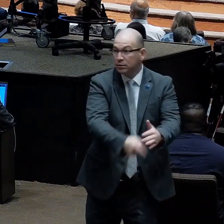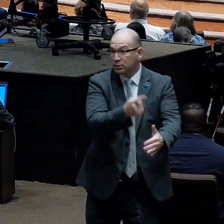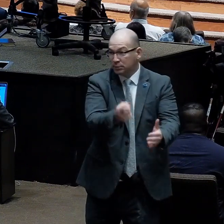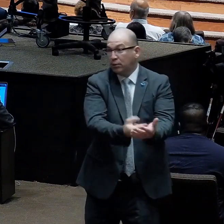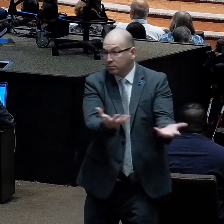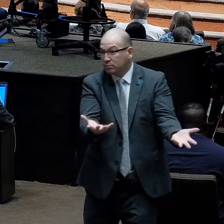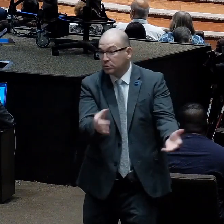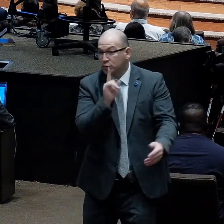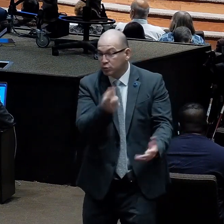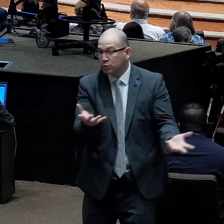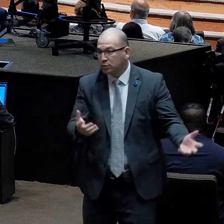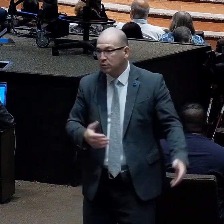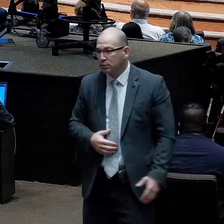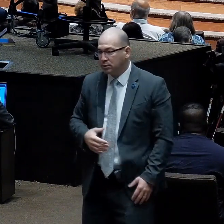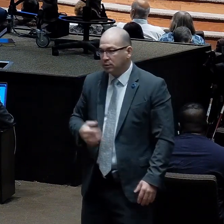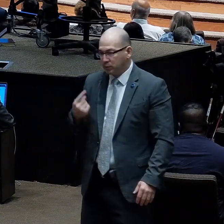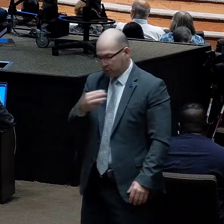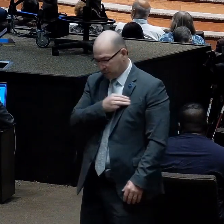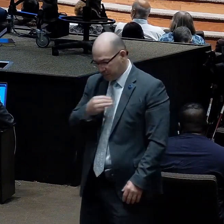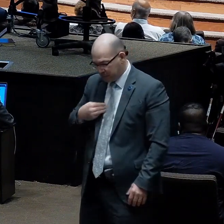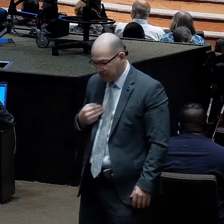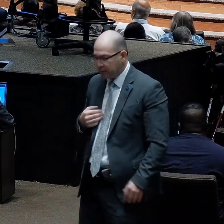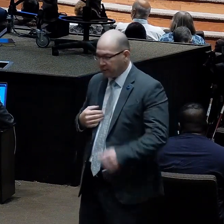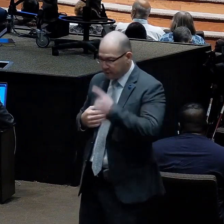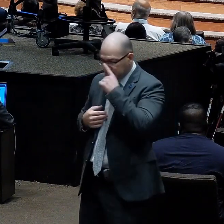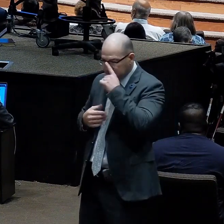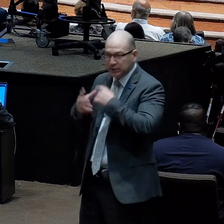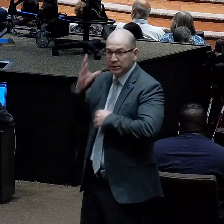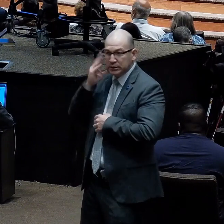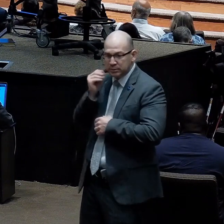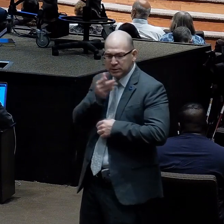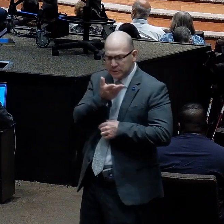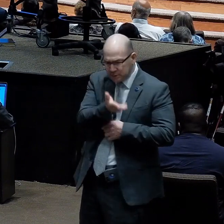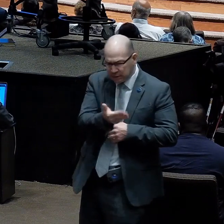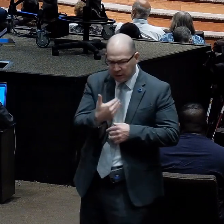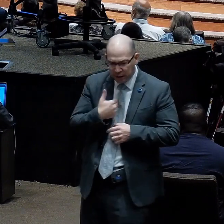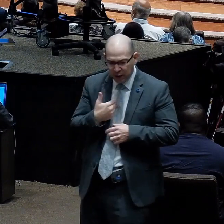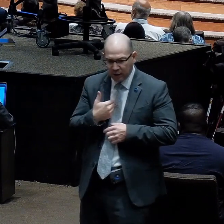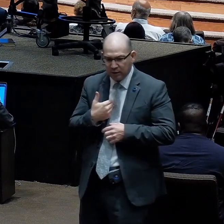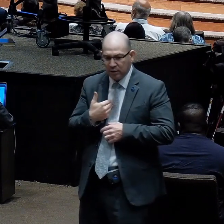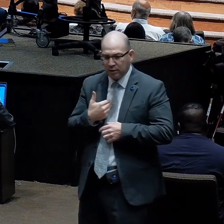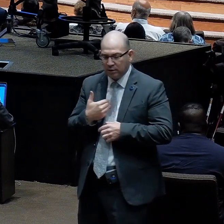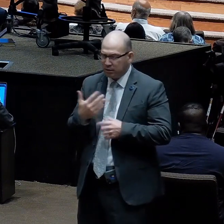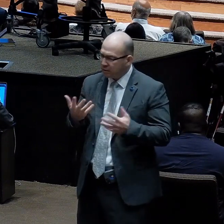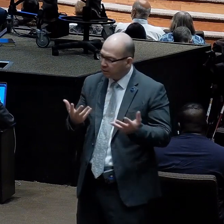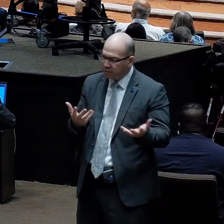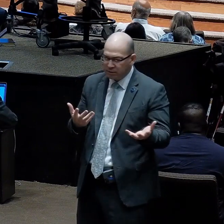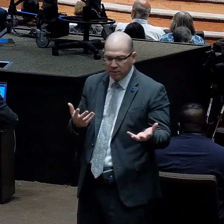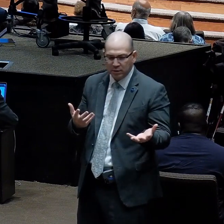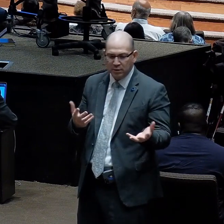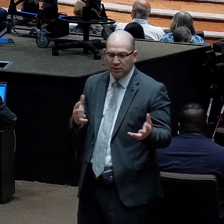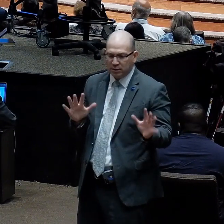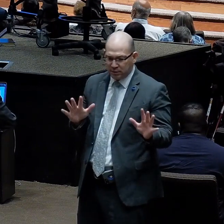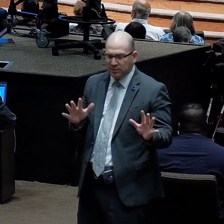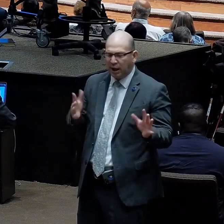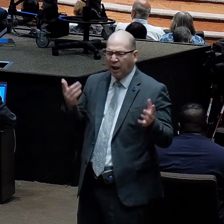One of our dear members told me about the experience he had and getting arrested and thrown around and it was the wrong guy. It happens.